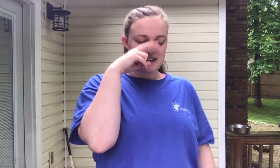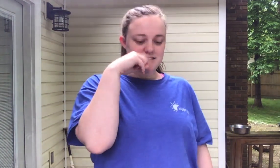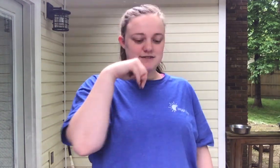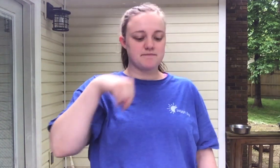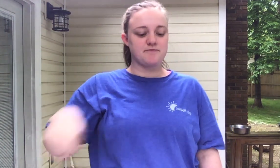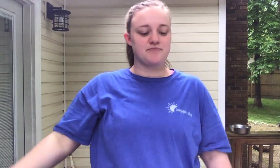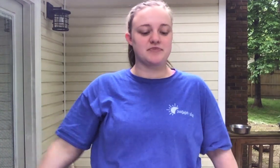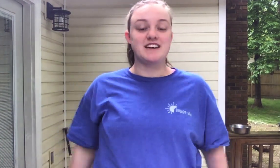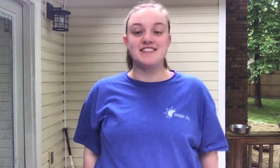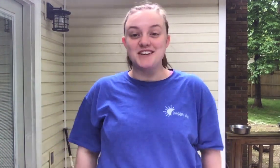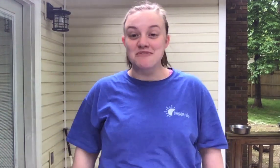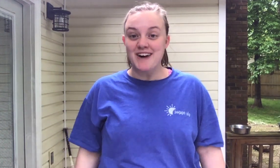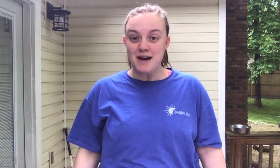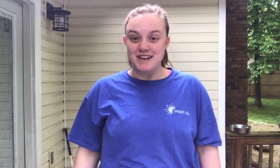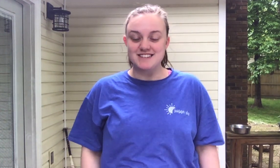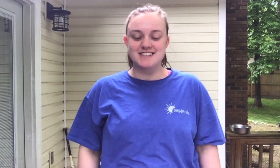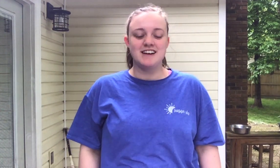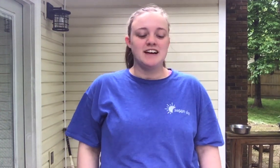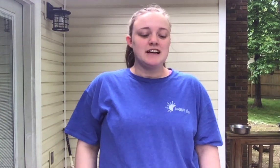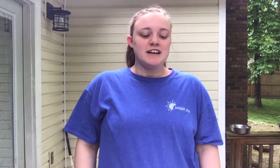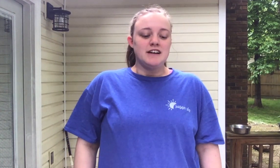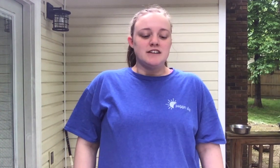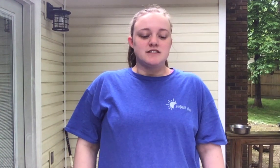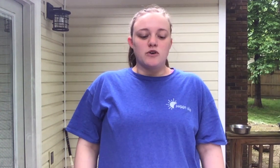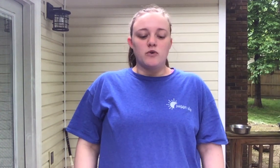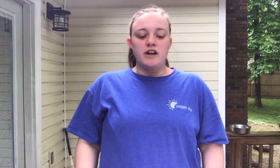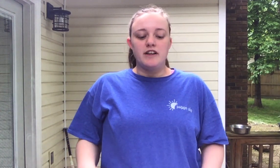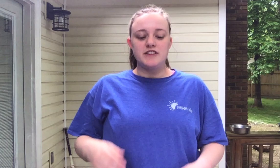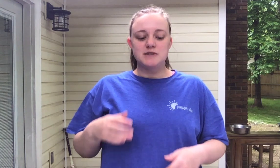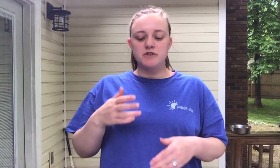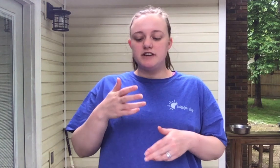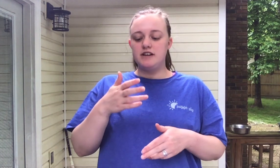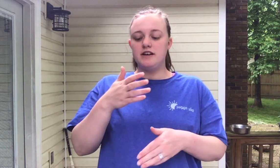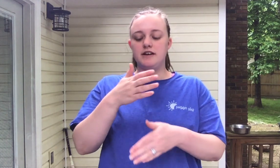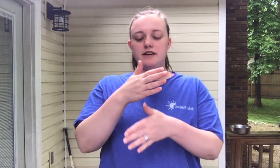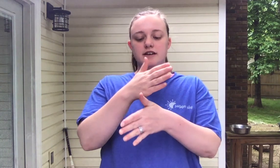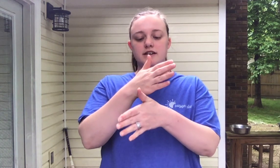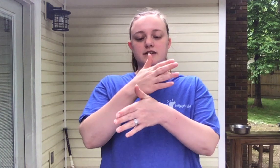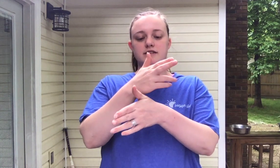Rat. Then rabbit. So this one is